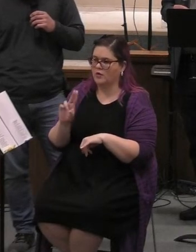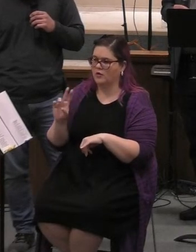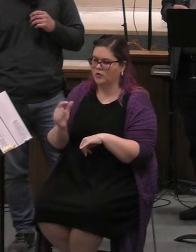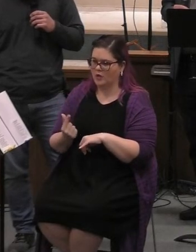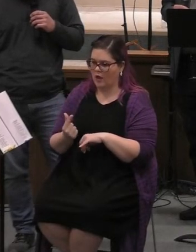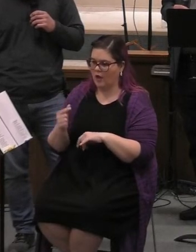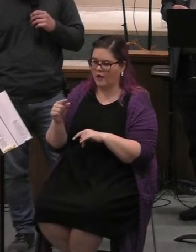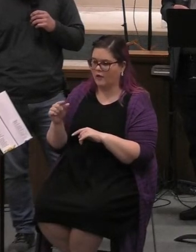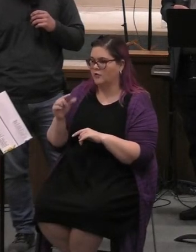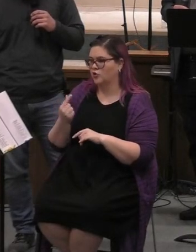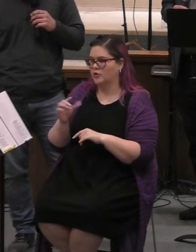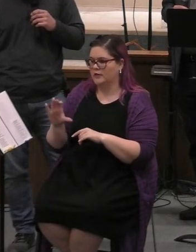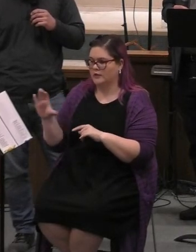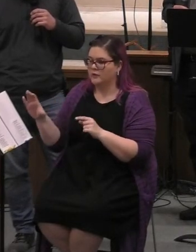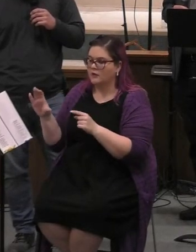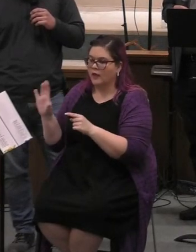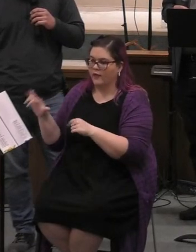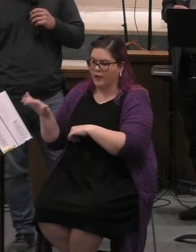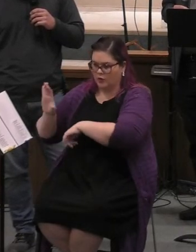down in GCC.